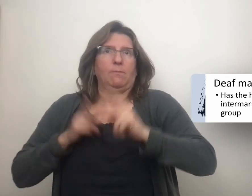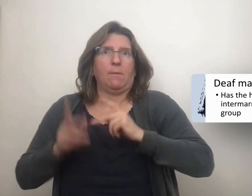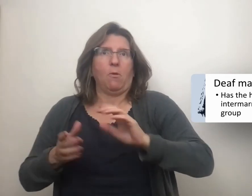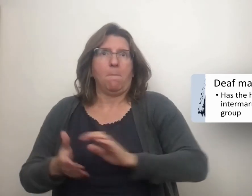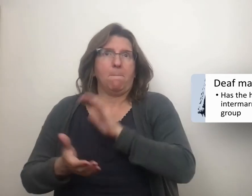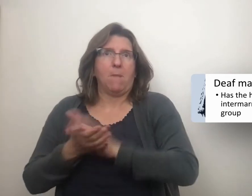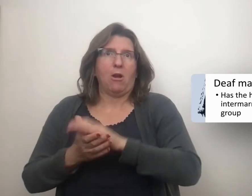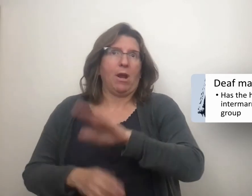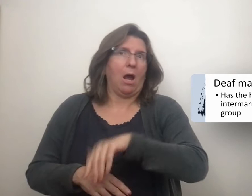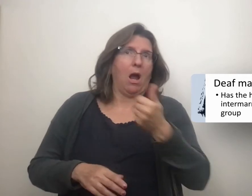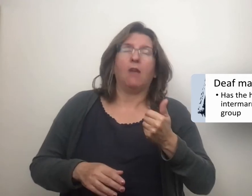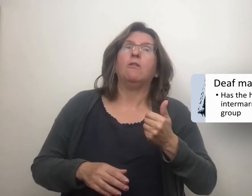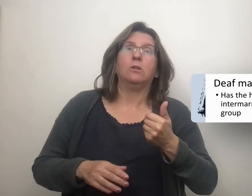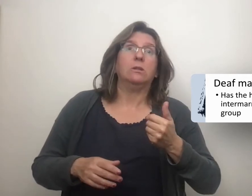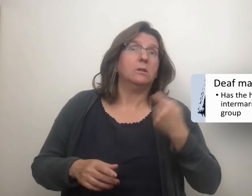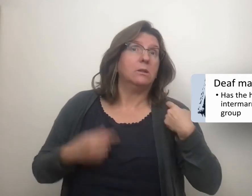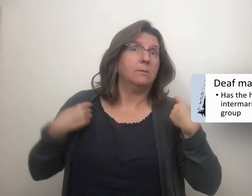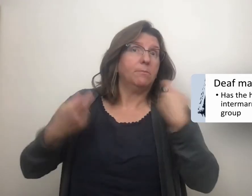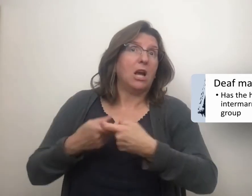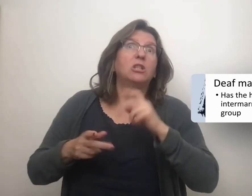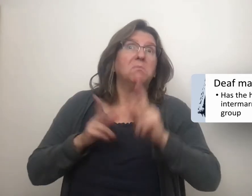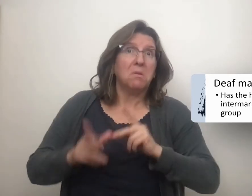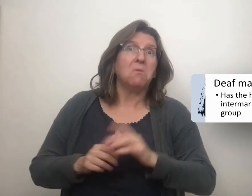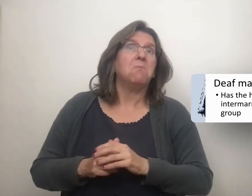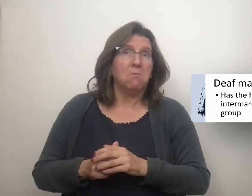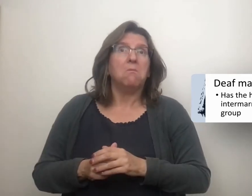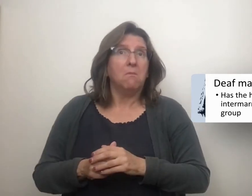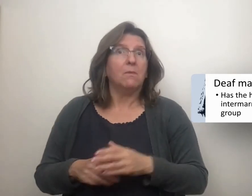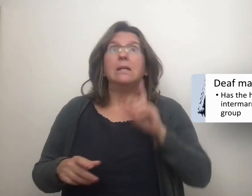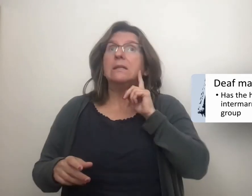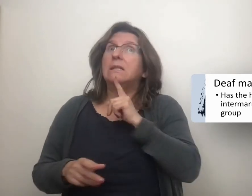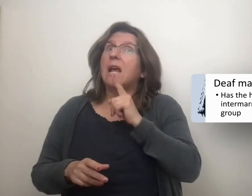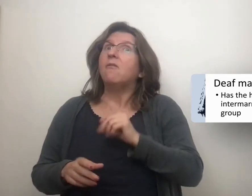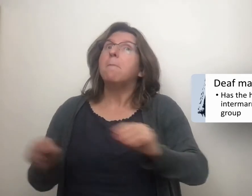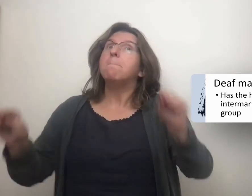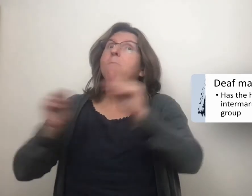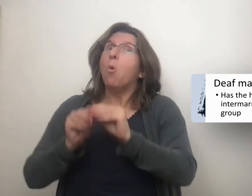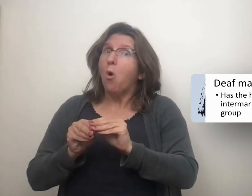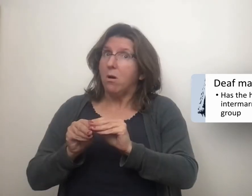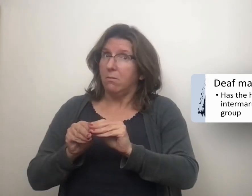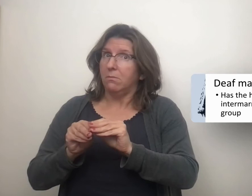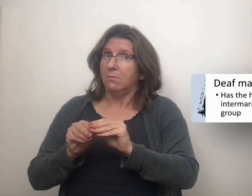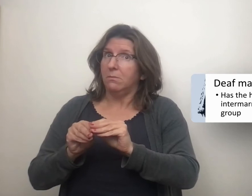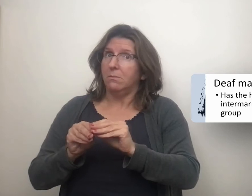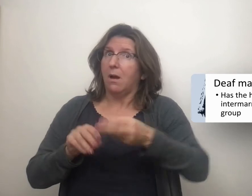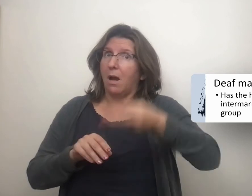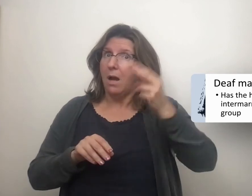So Spanish people might marry Spanish people, but for deaf people, the ethnicity is